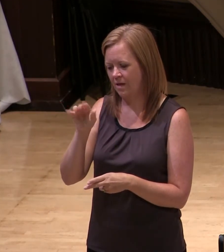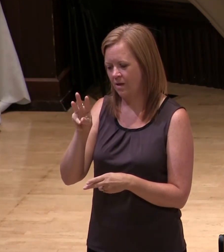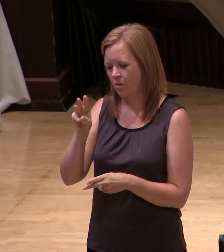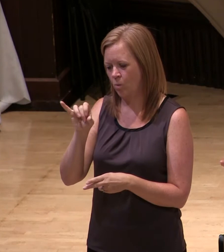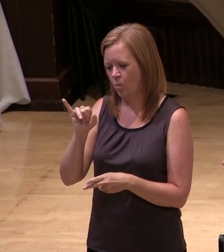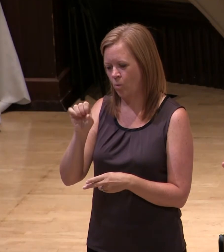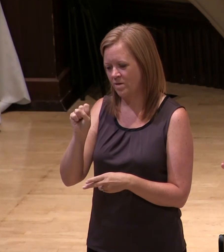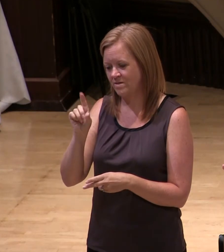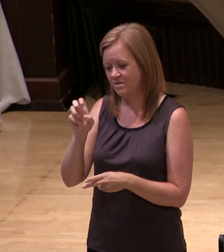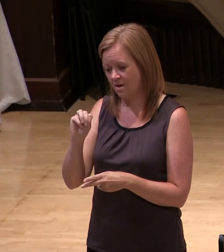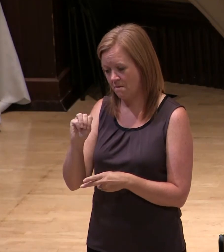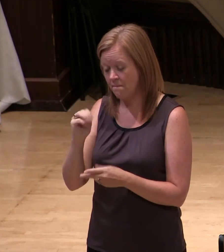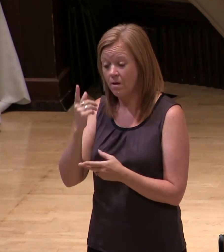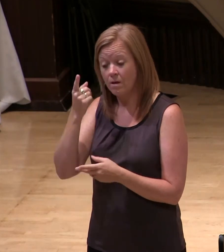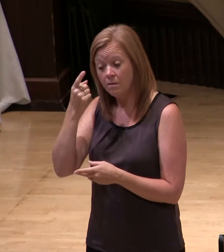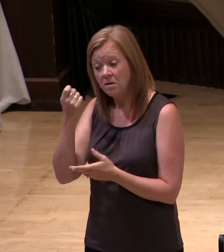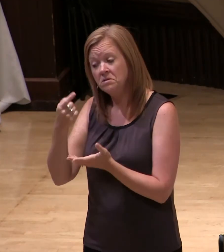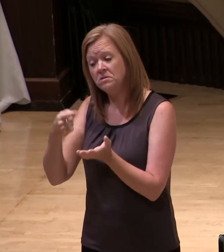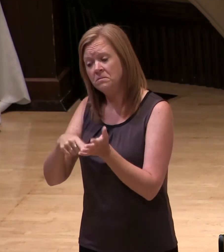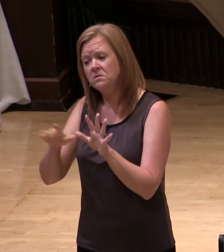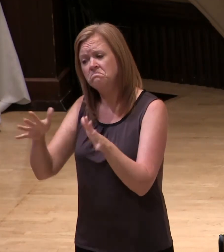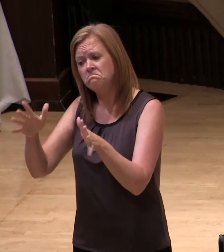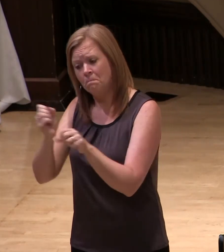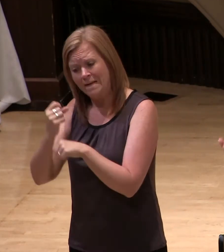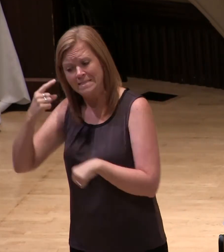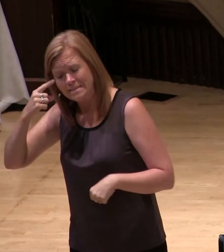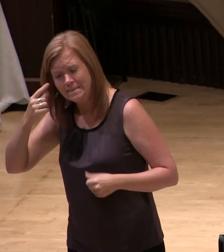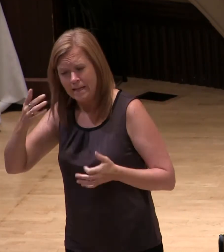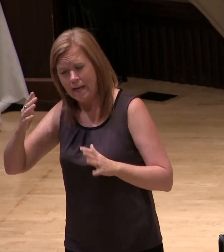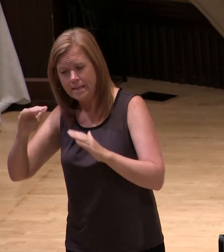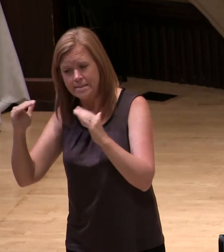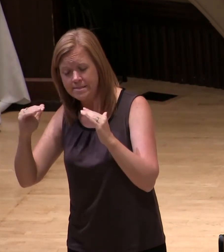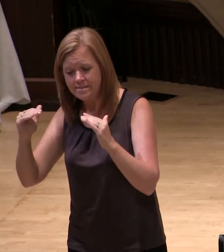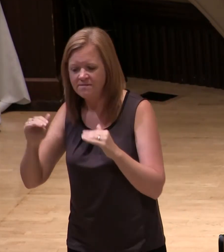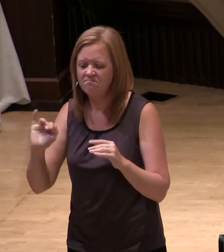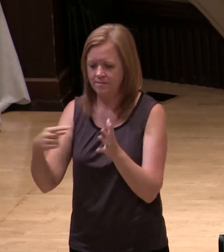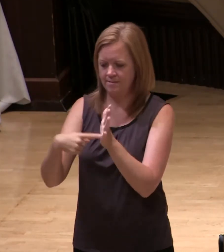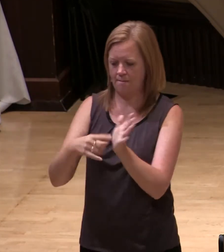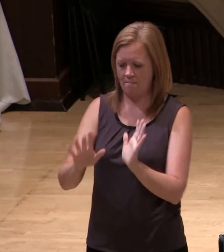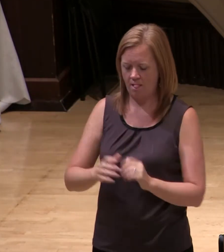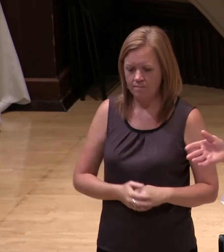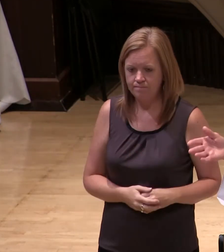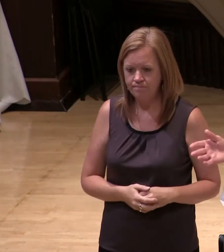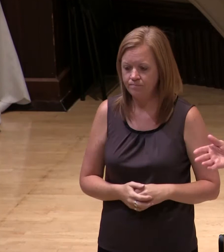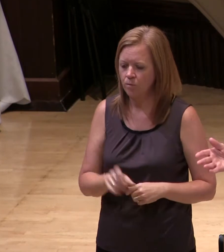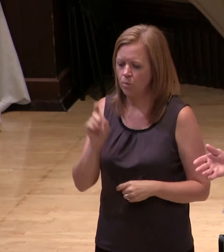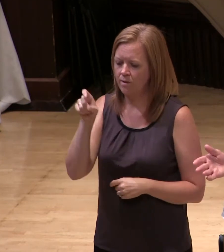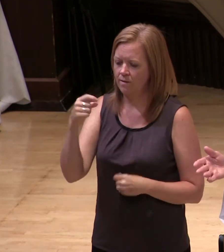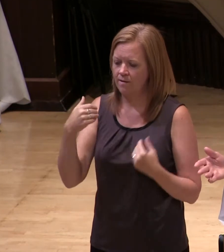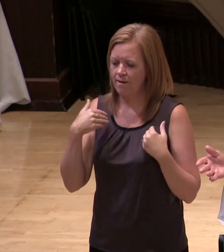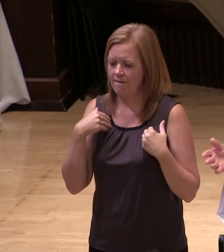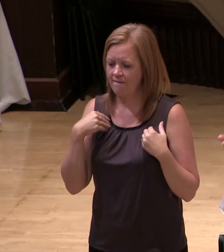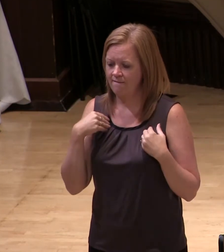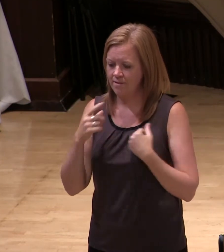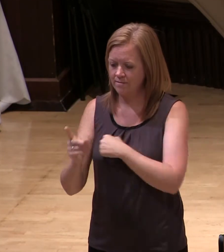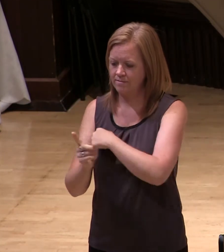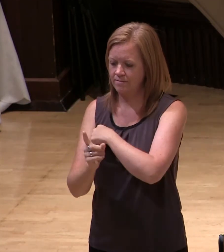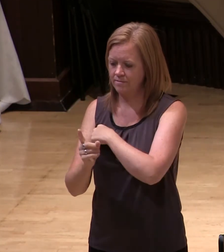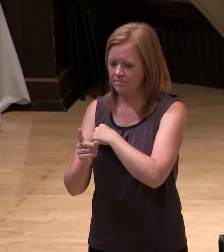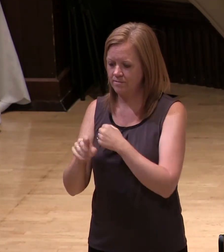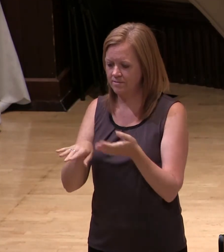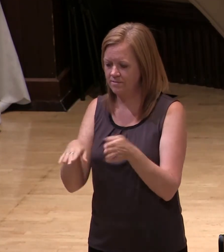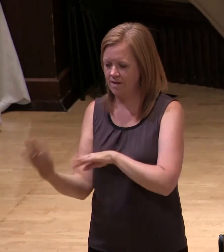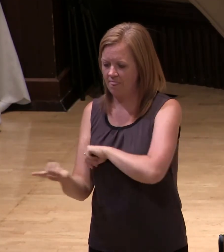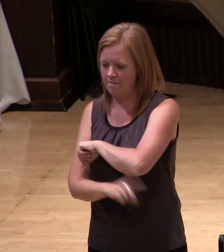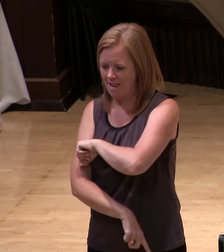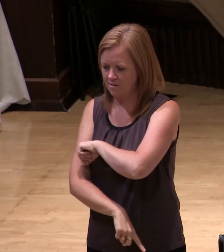some level they make sense. So for example, here's an example of worldly wisdom. We need to have the death penalty as a deterrent